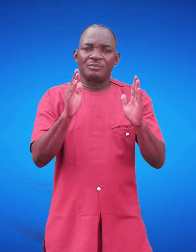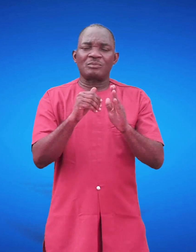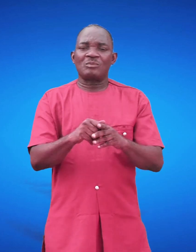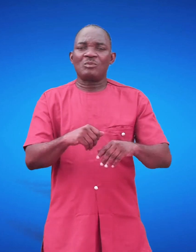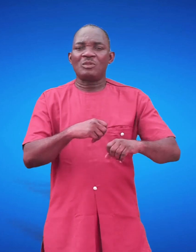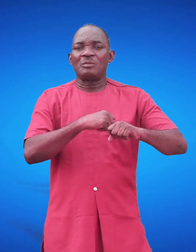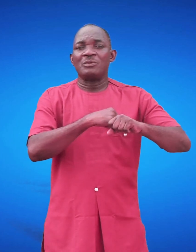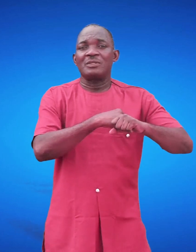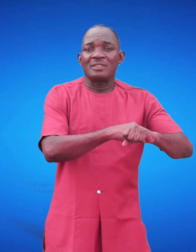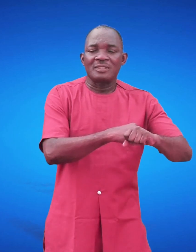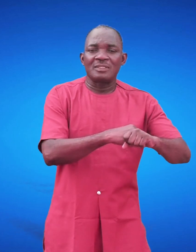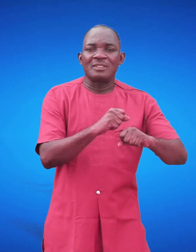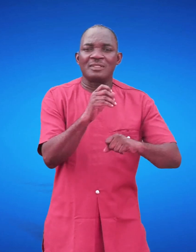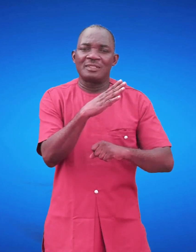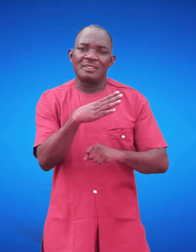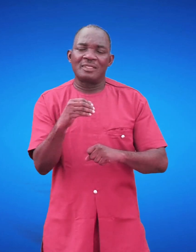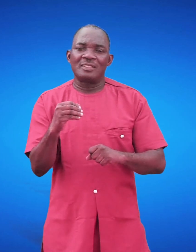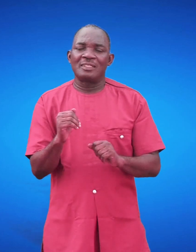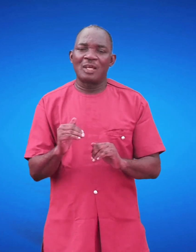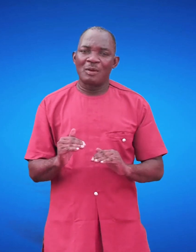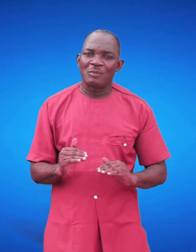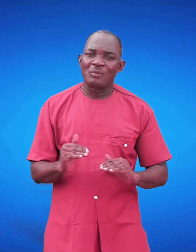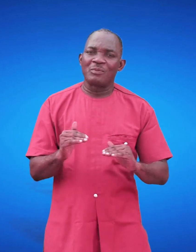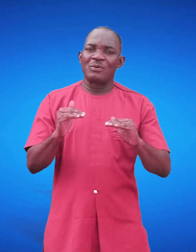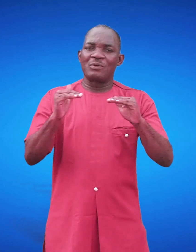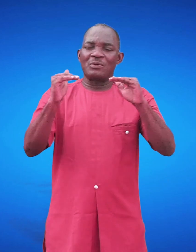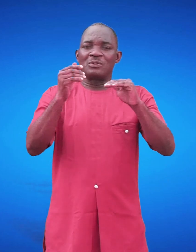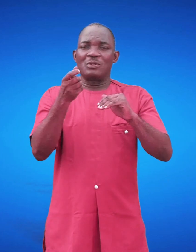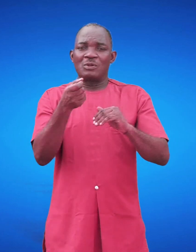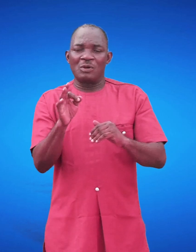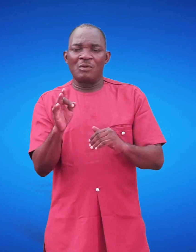protection and promotion of